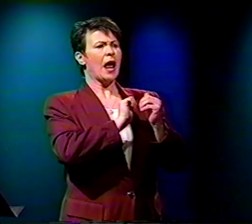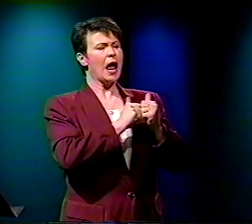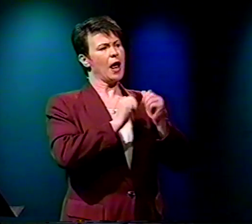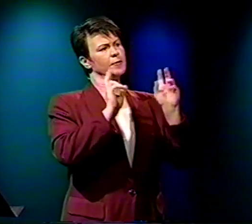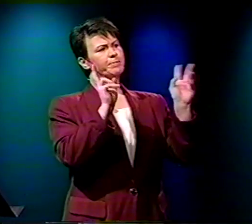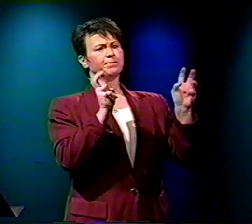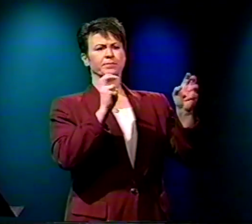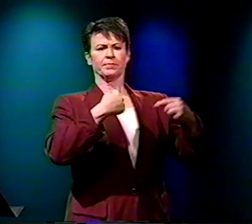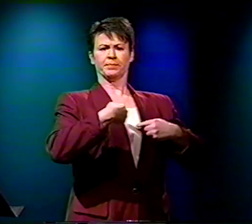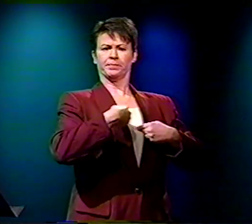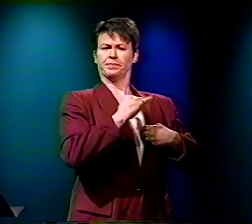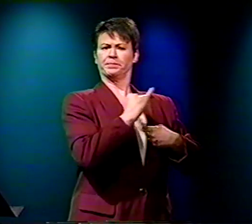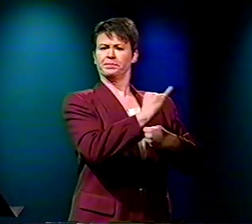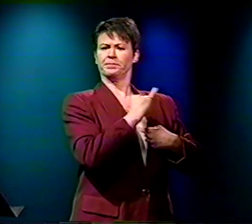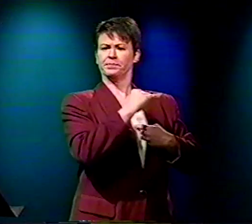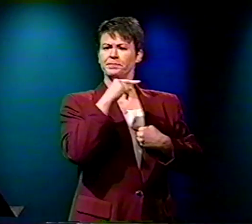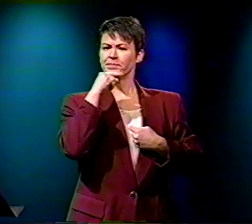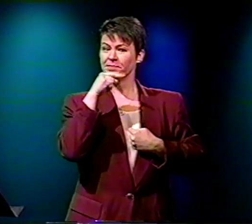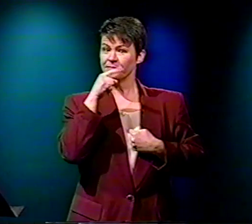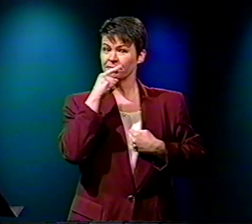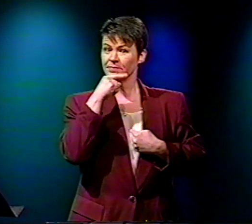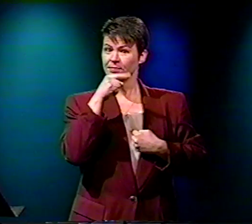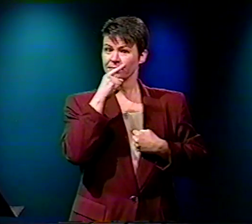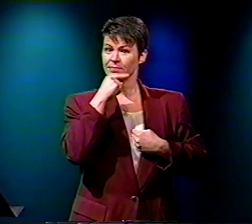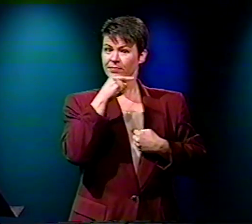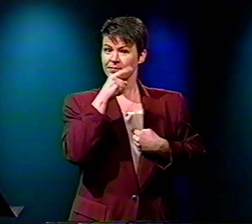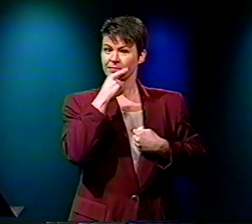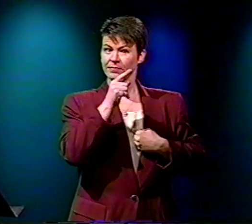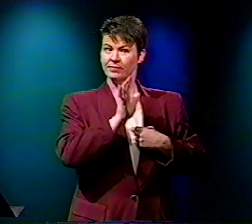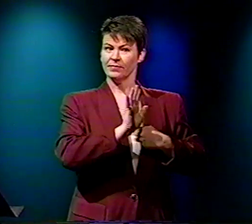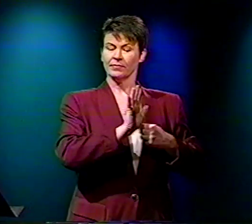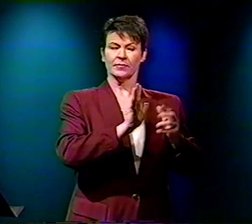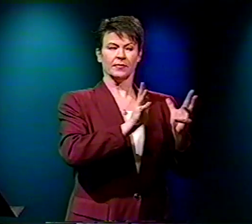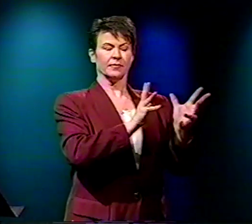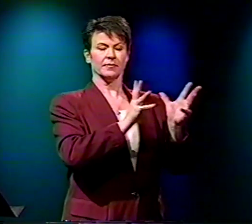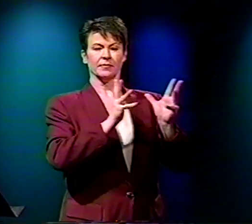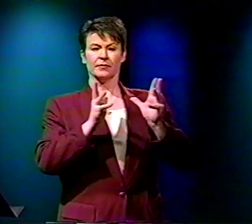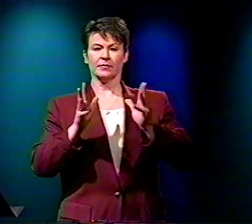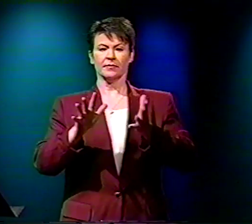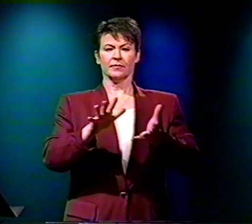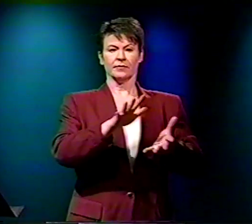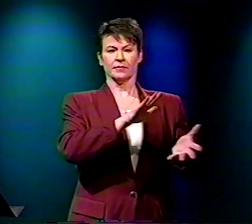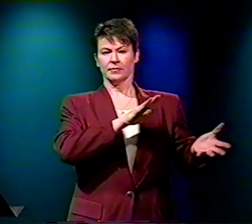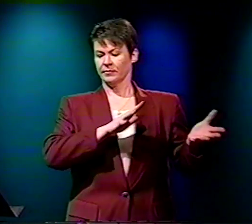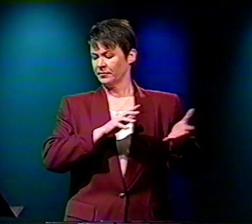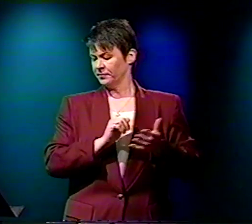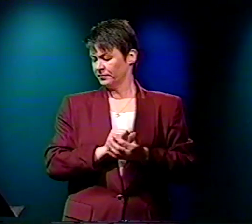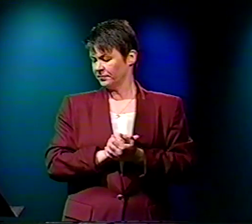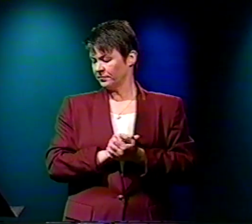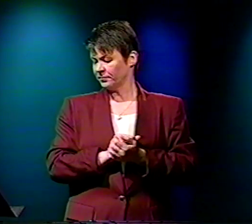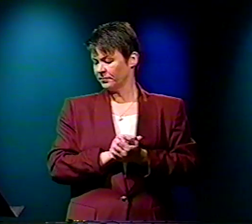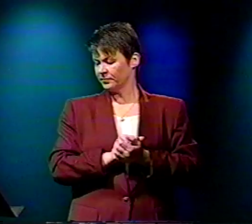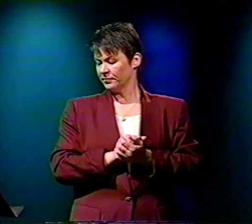speech reading. I have to improve my ability to sign in more English. I have to improve my ability to be more hearing in my